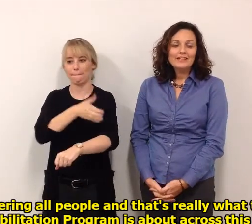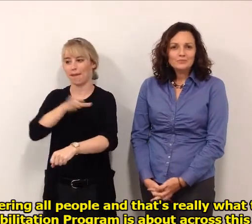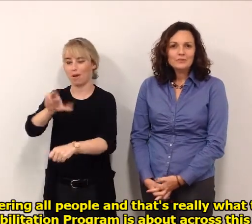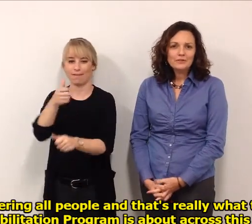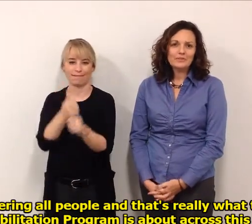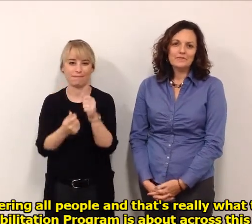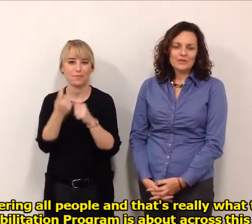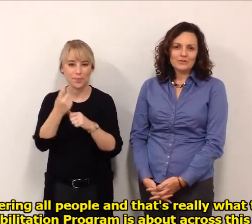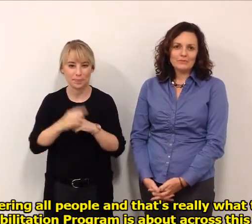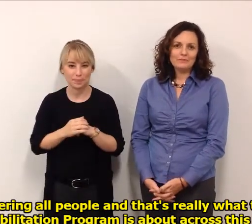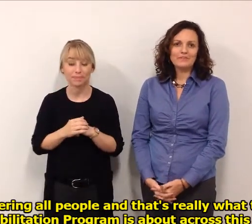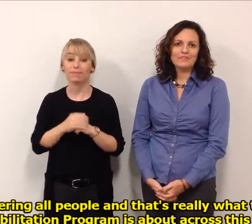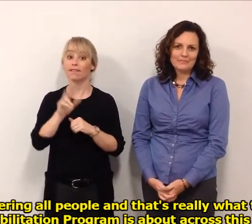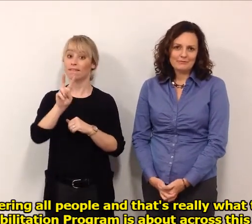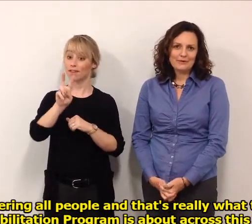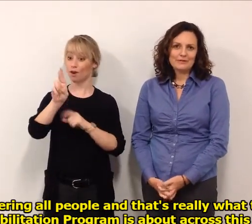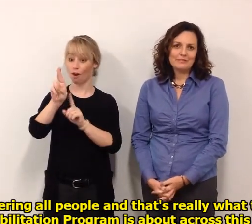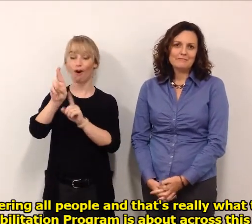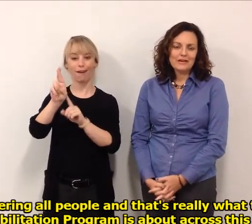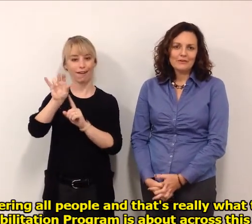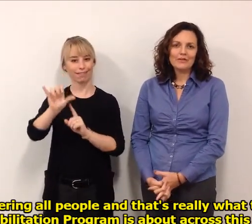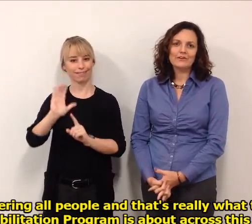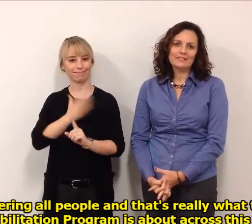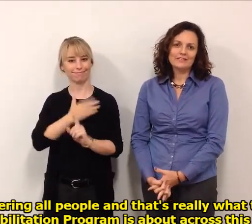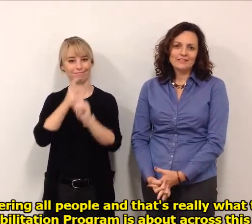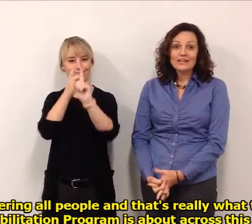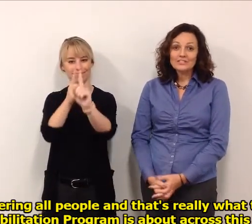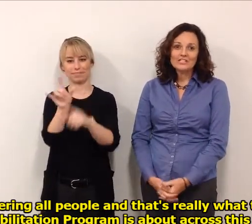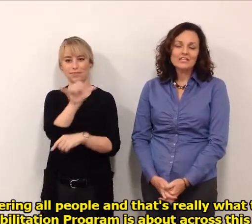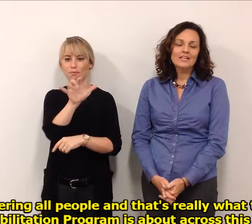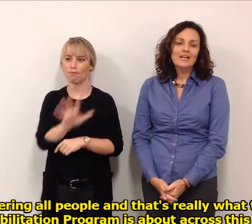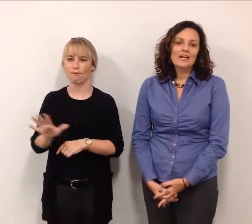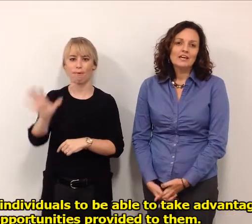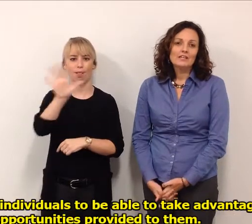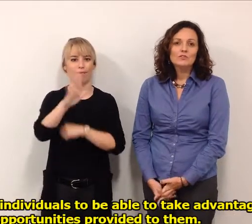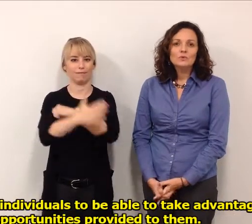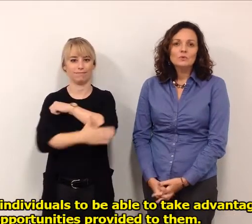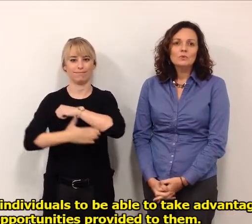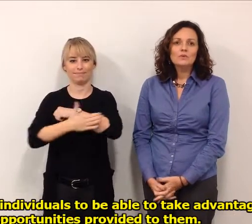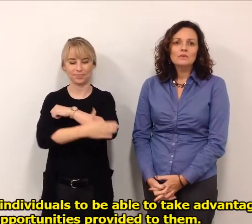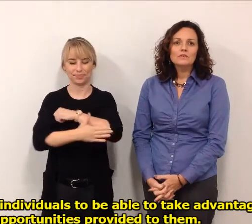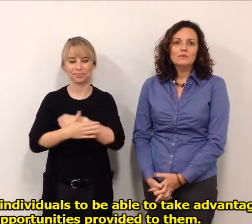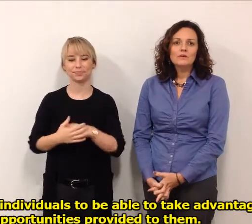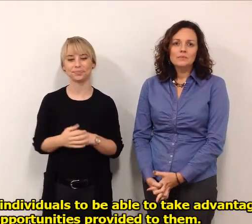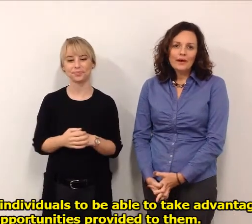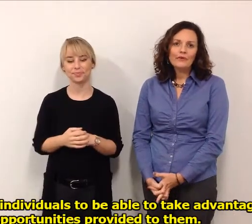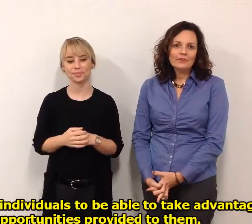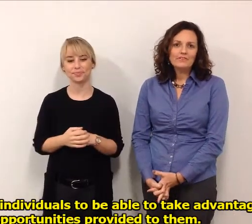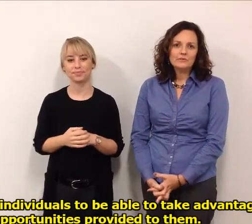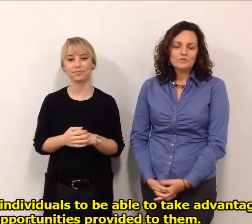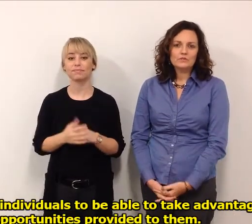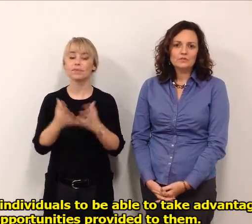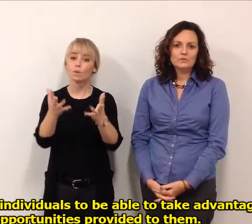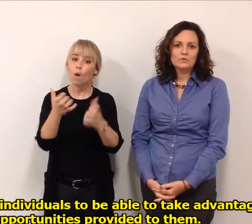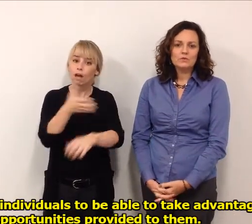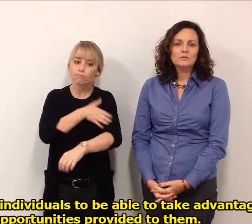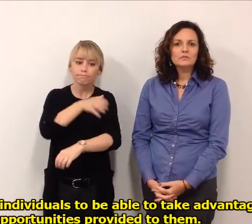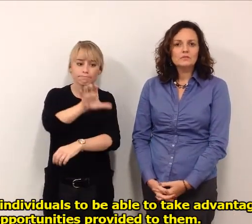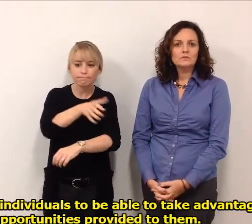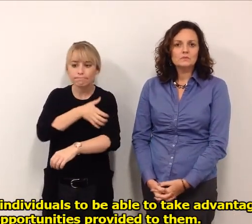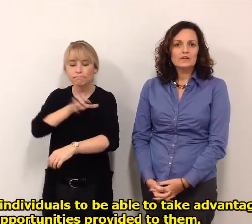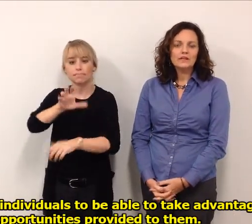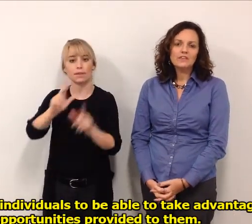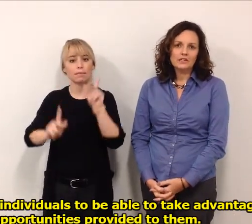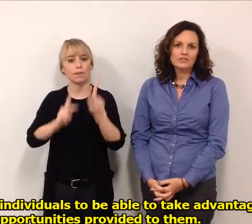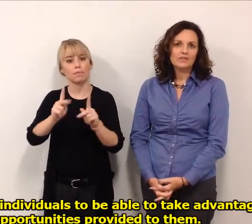And that's really what the Vocational Rehabilitation Program is about across this nation, to empower individuals to be